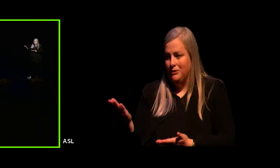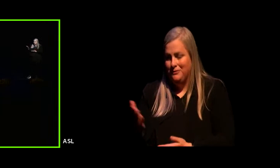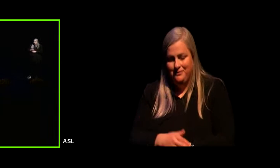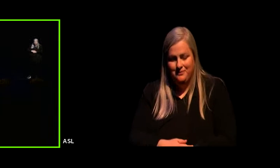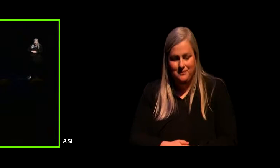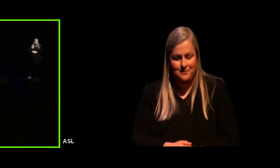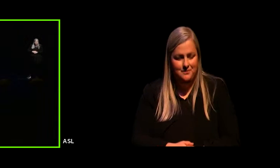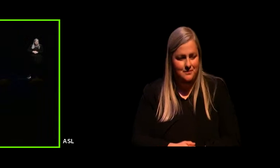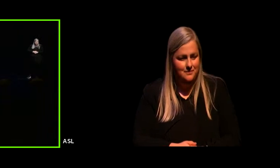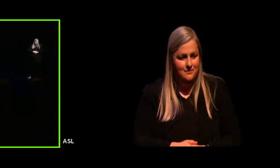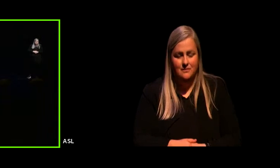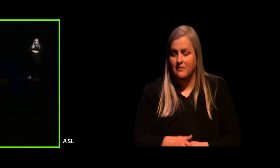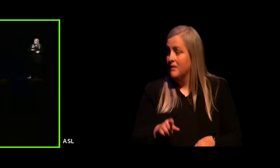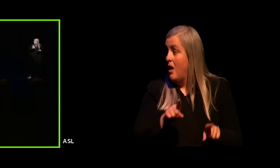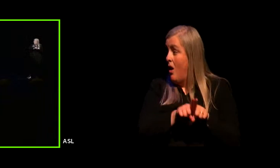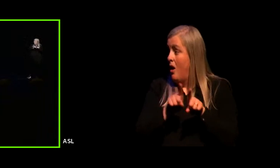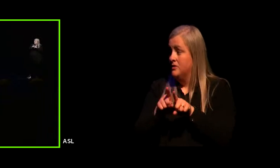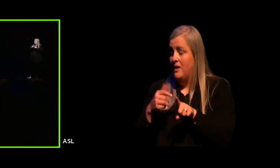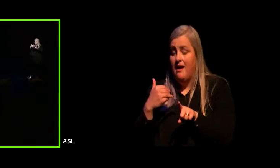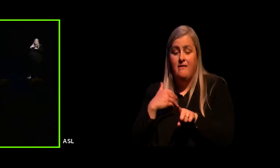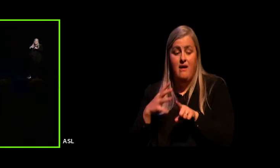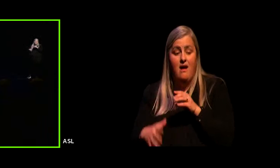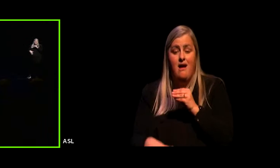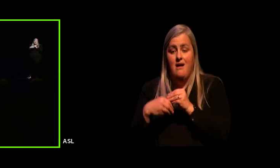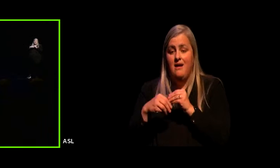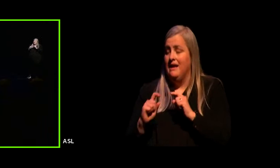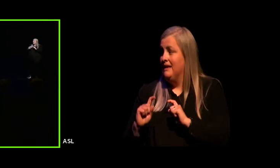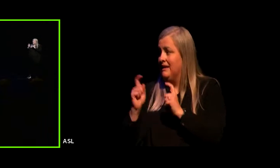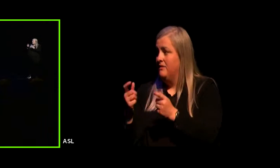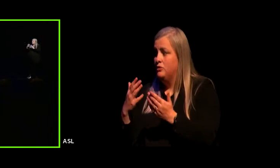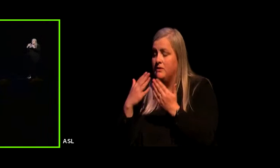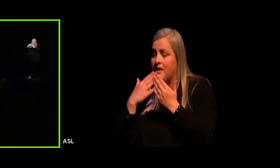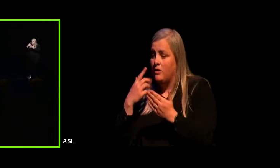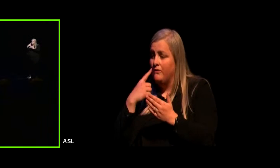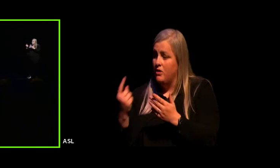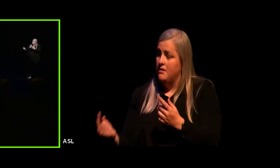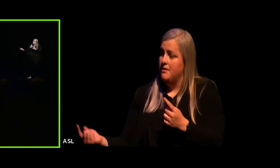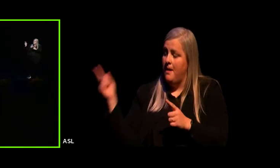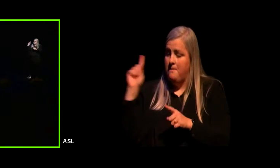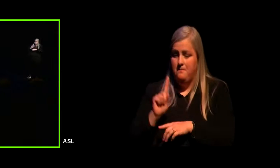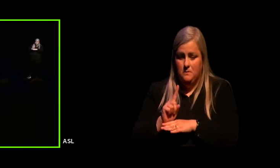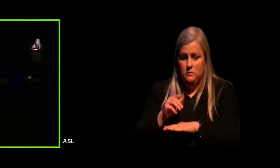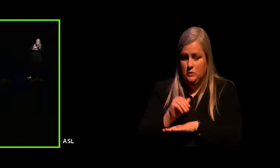And we also have some additional gifts to thank you for being here tonight and sharing your knowledge with us.